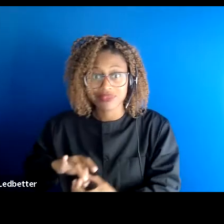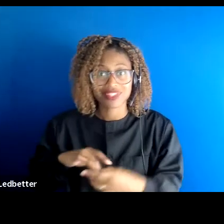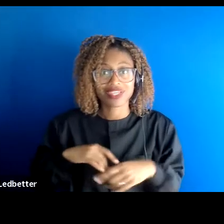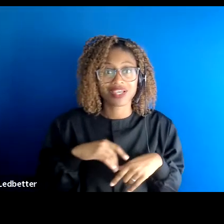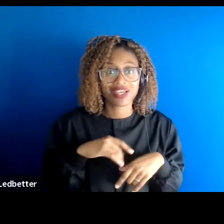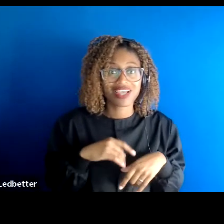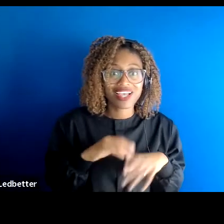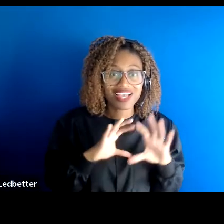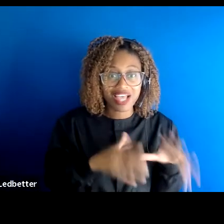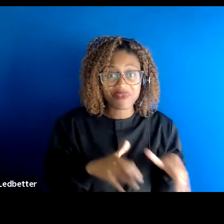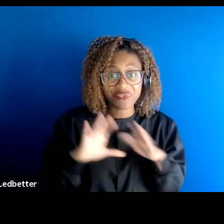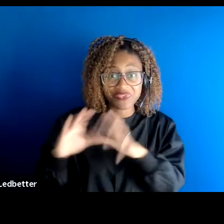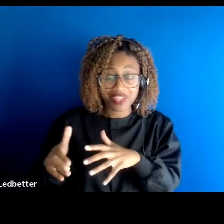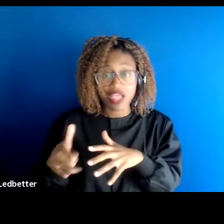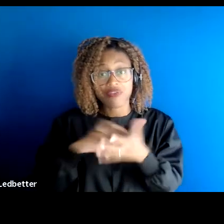misogynois.